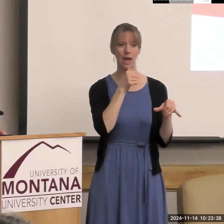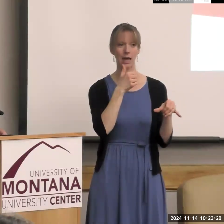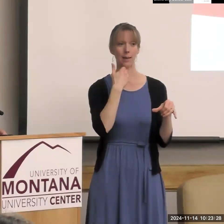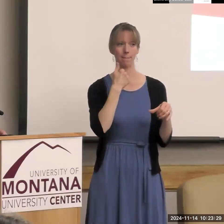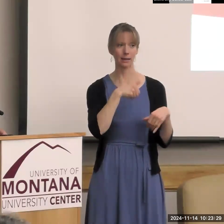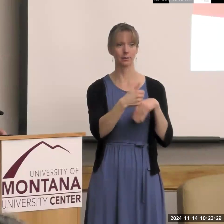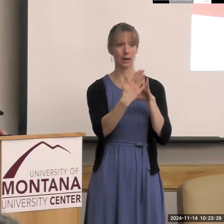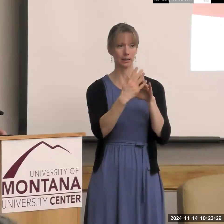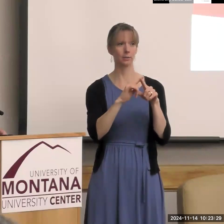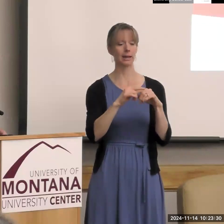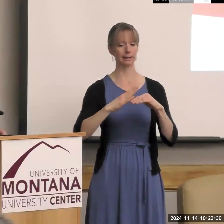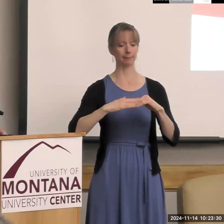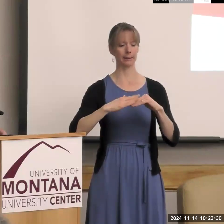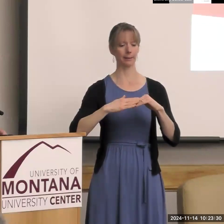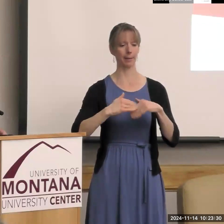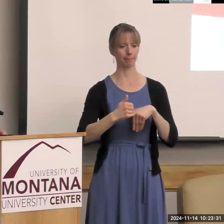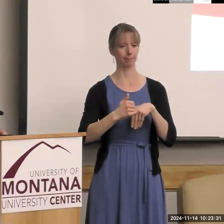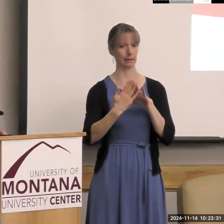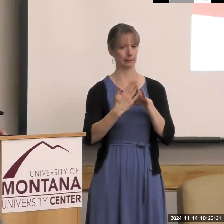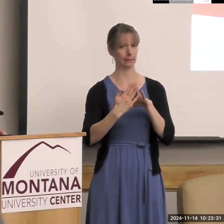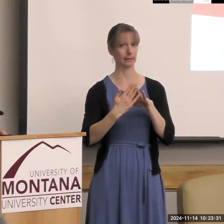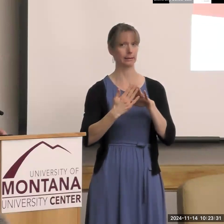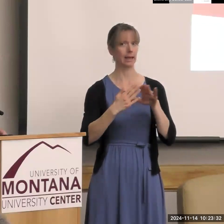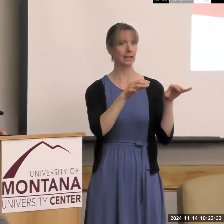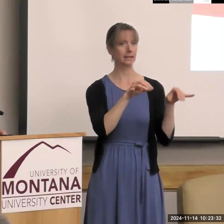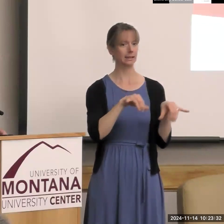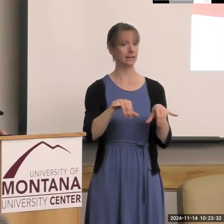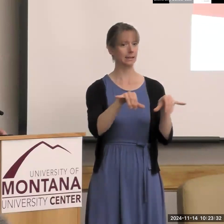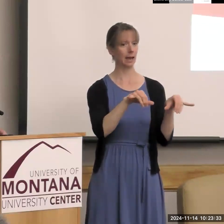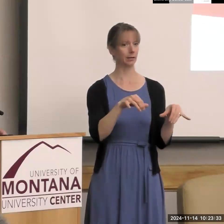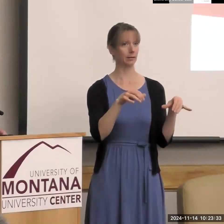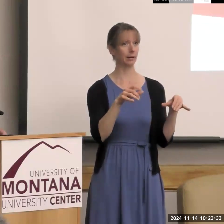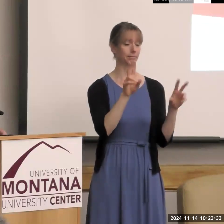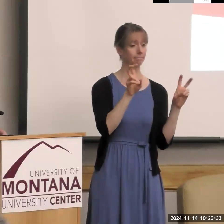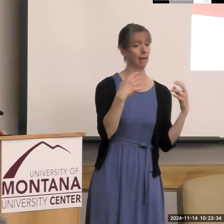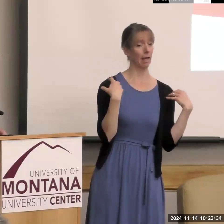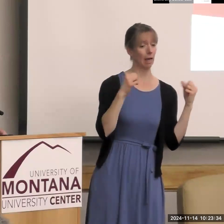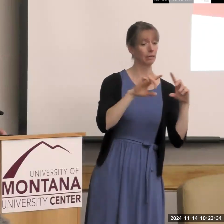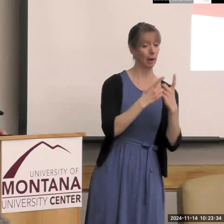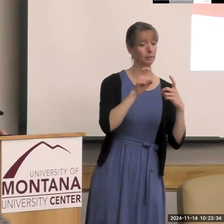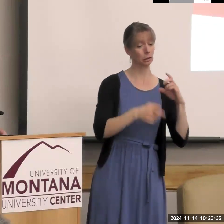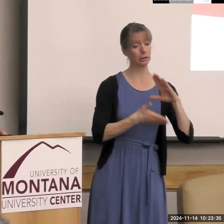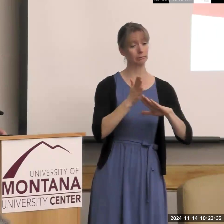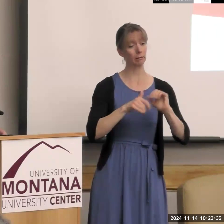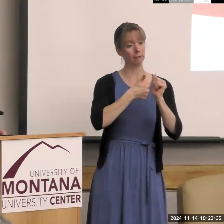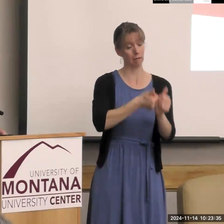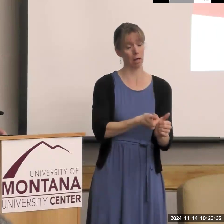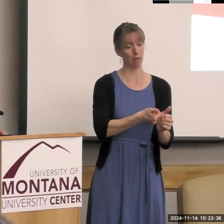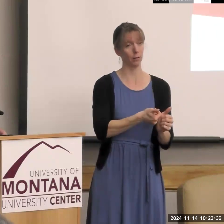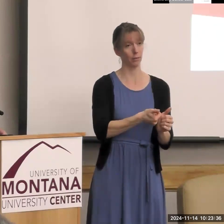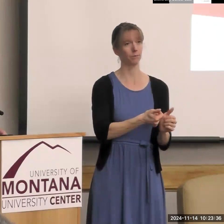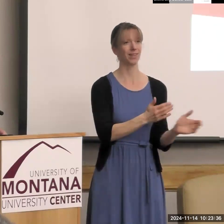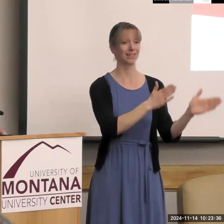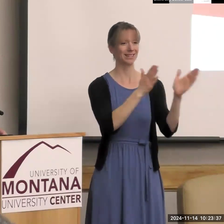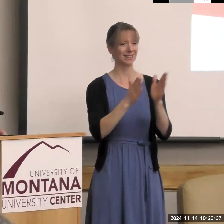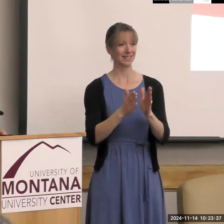minimum practice, right? So this is the standard by which health departments should be operating. I don't